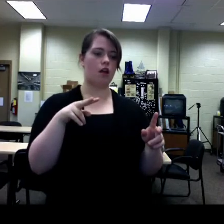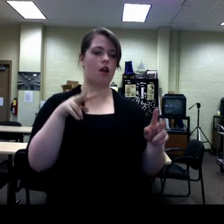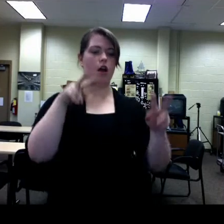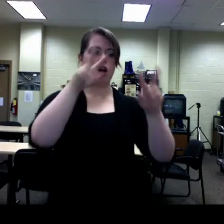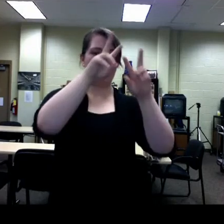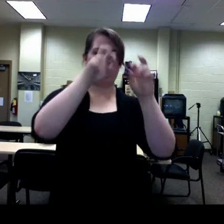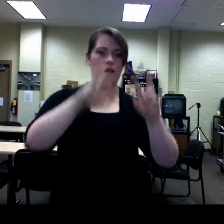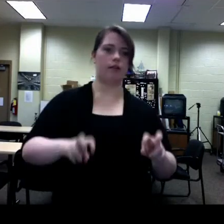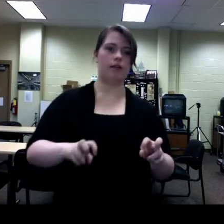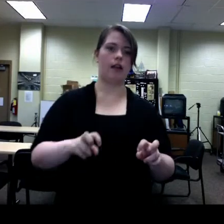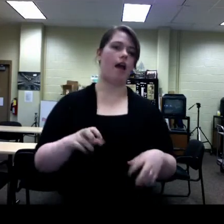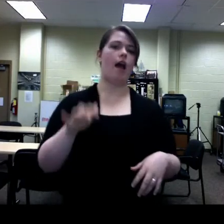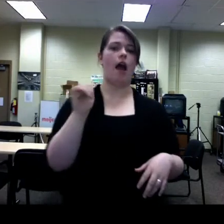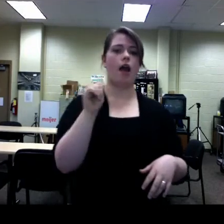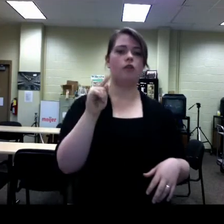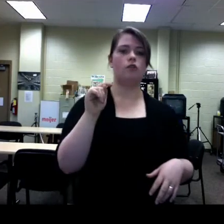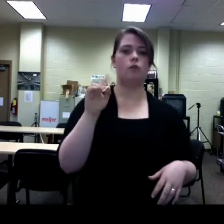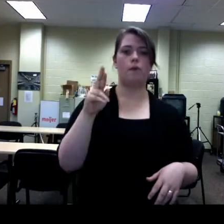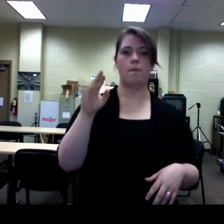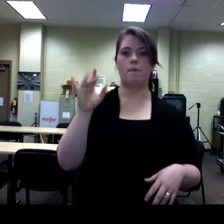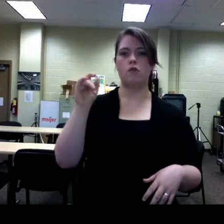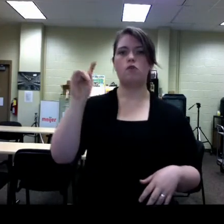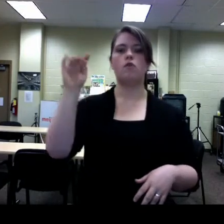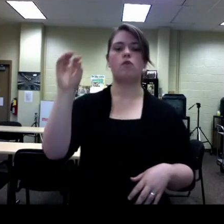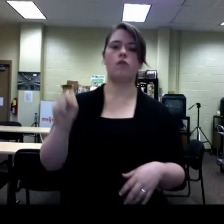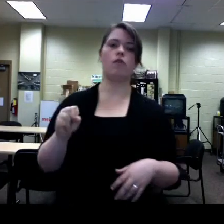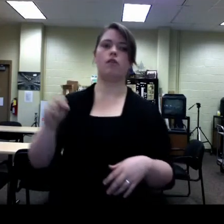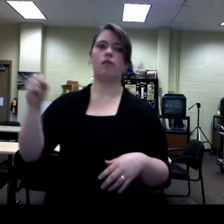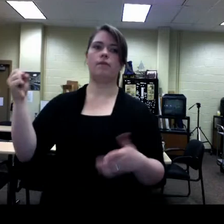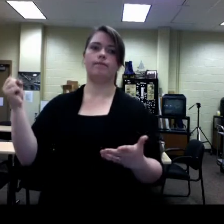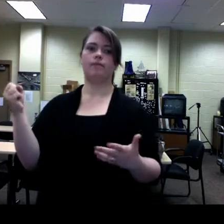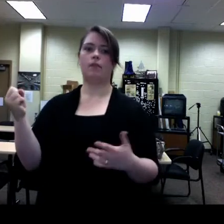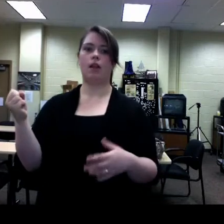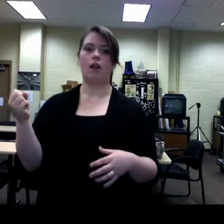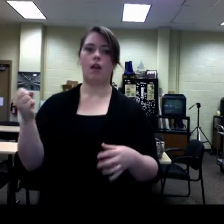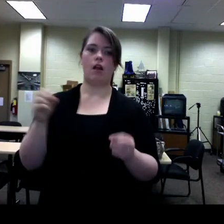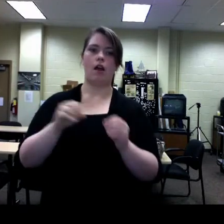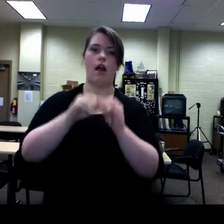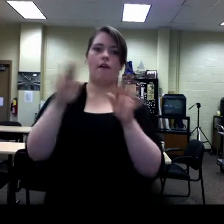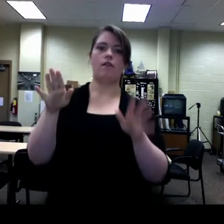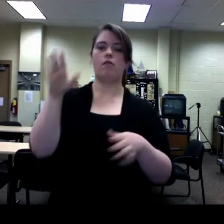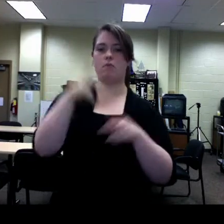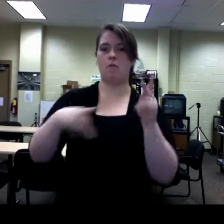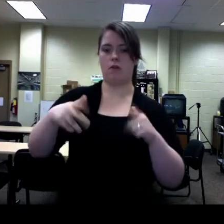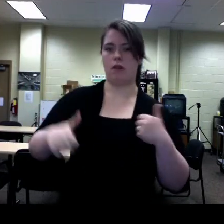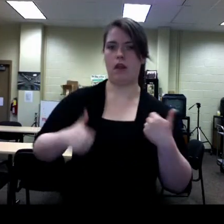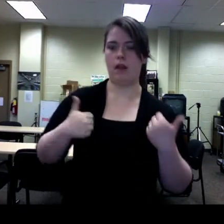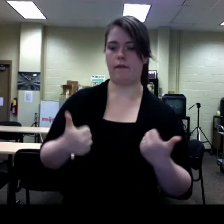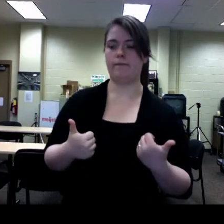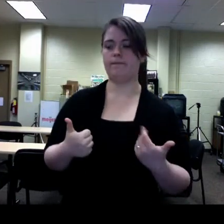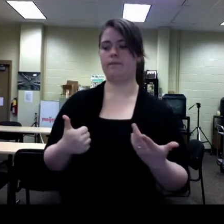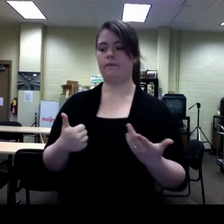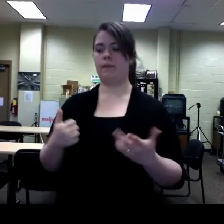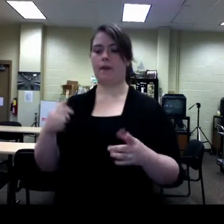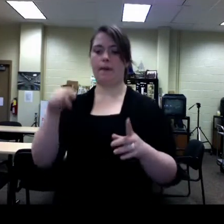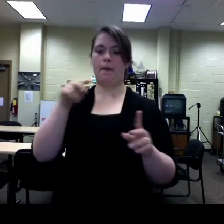do factor analysis all around anything, but what we look at is people in love, or people who have love, connections